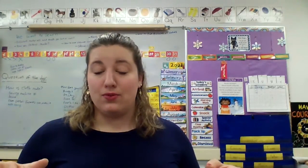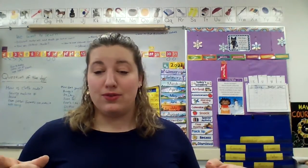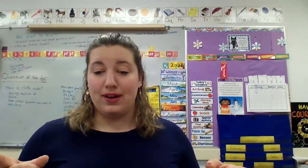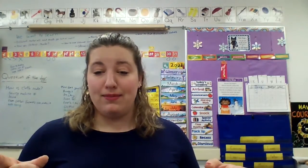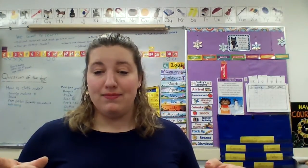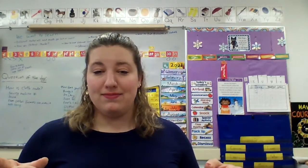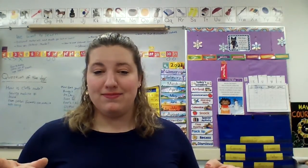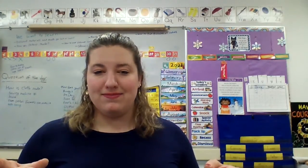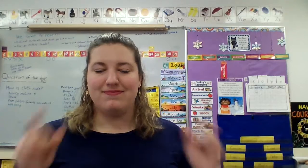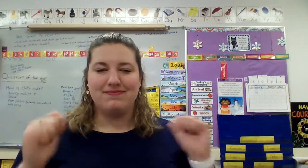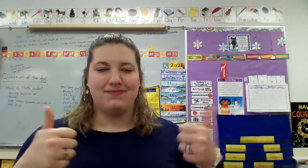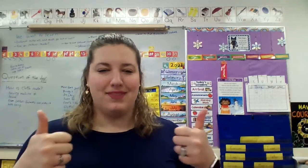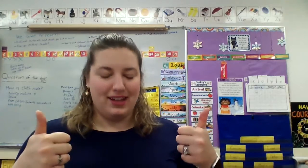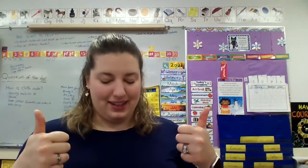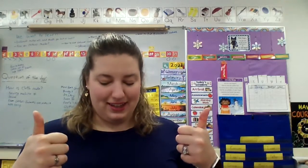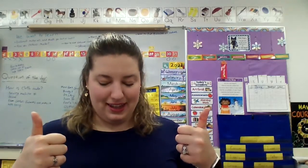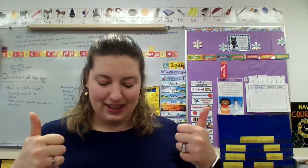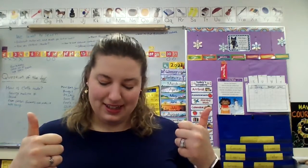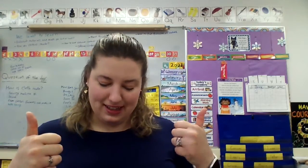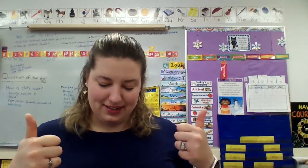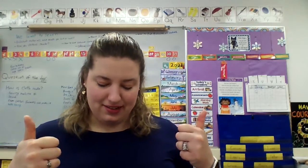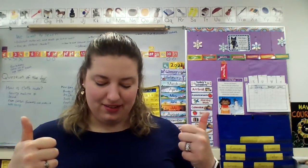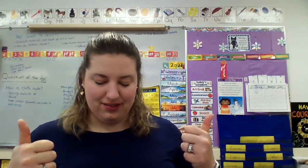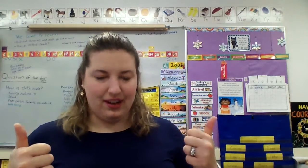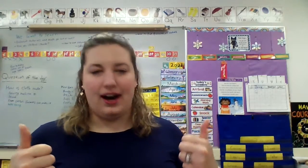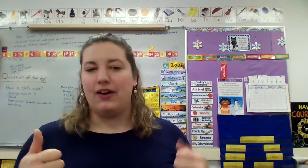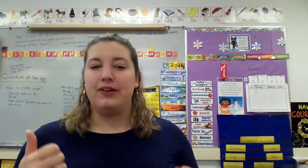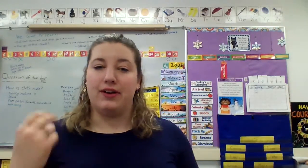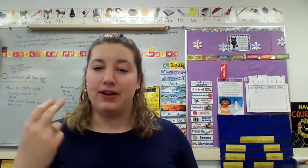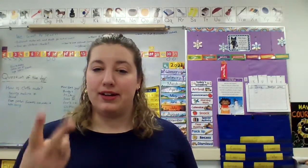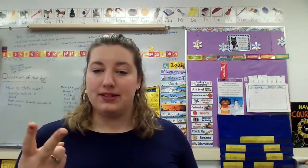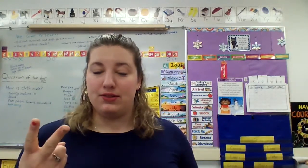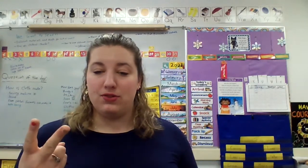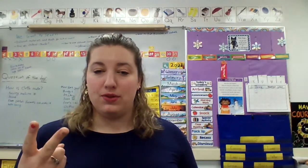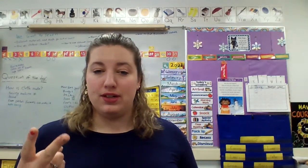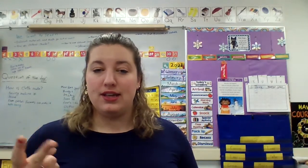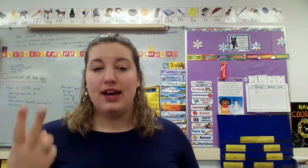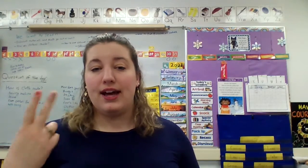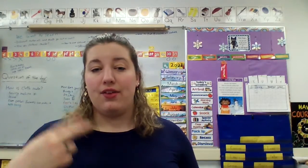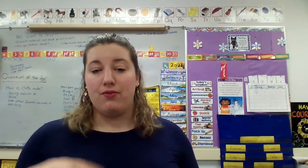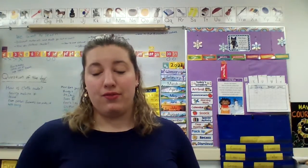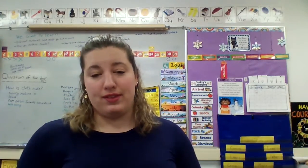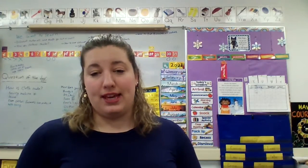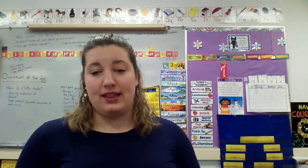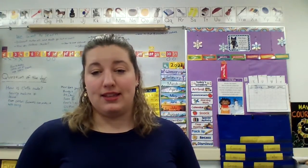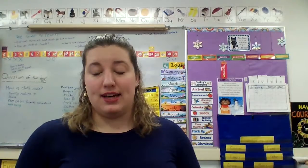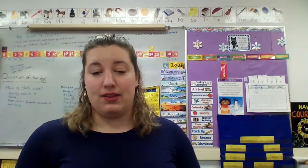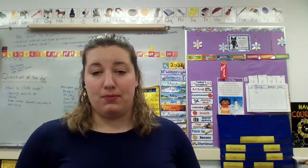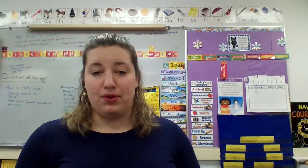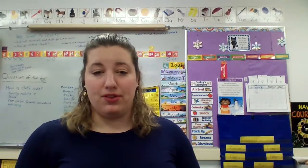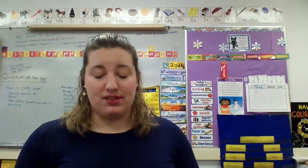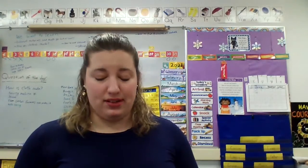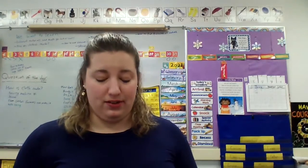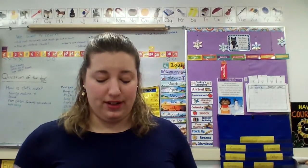words rhyme? Yes, they do. All right, now we're going to say two words and then say the sound they both start with.